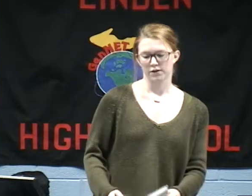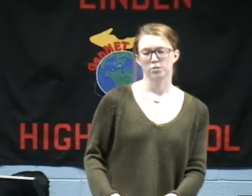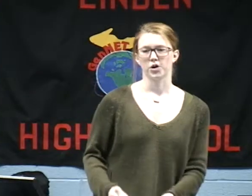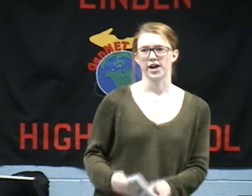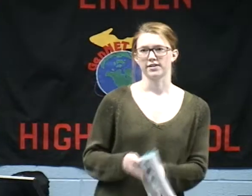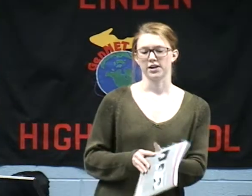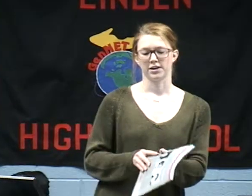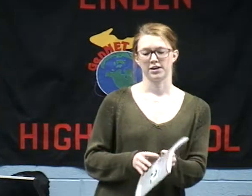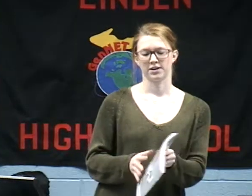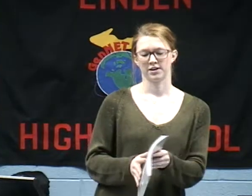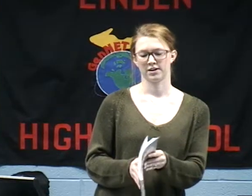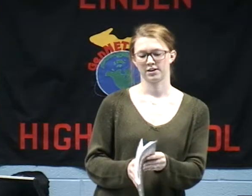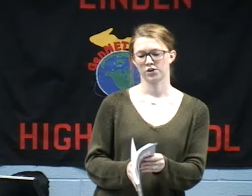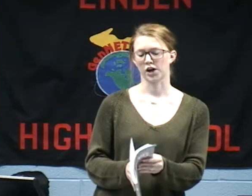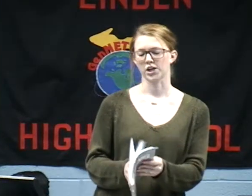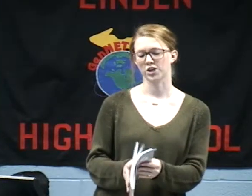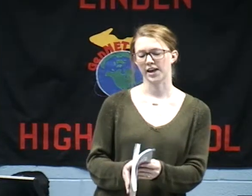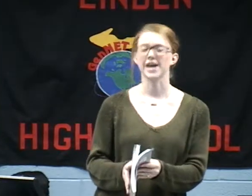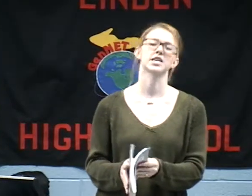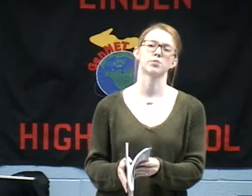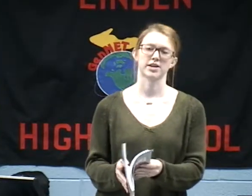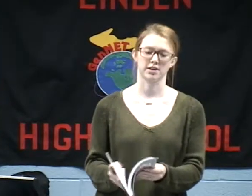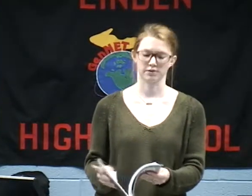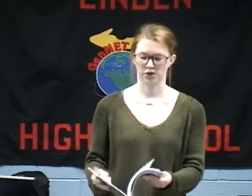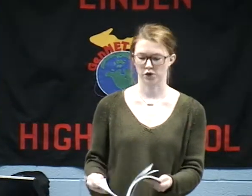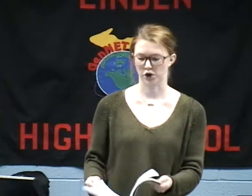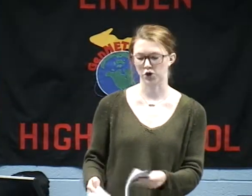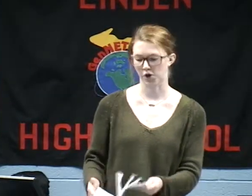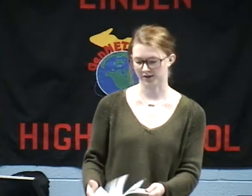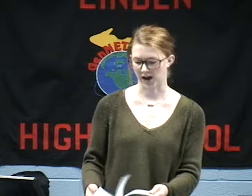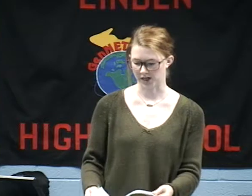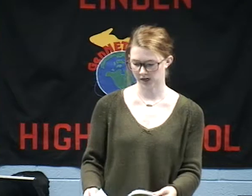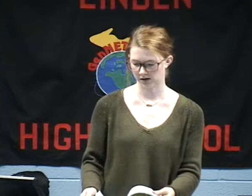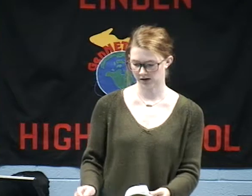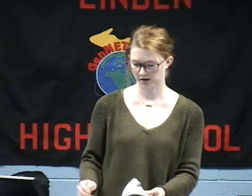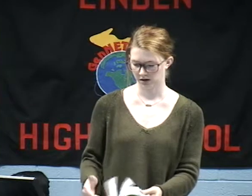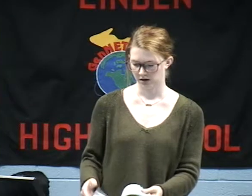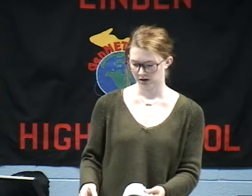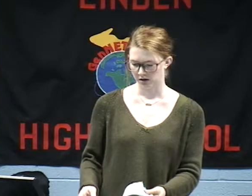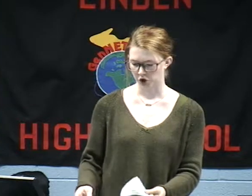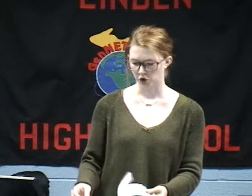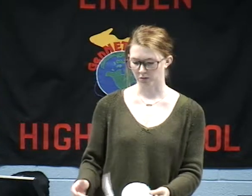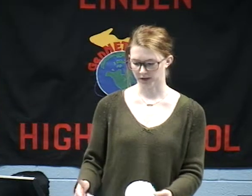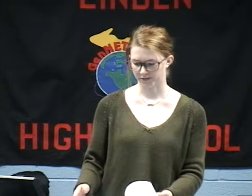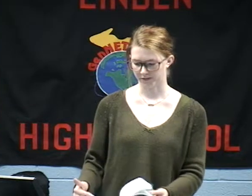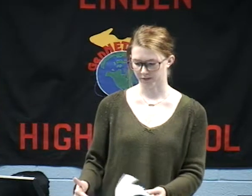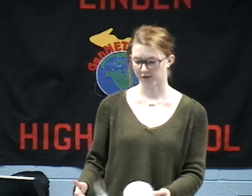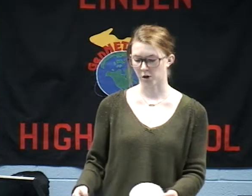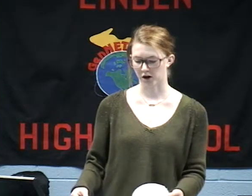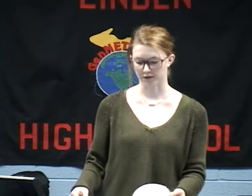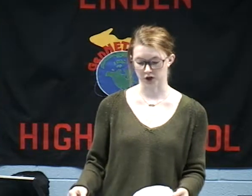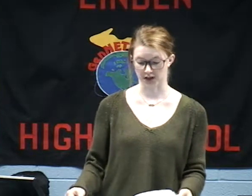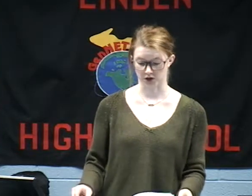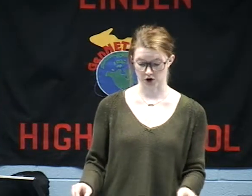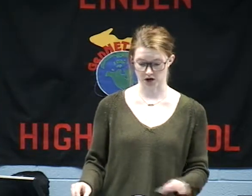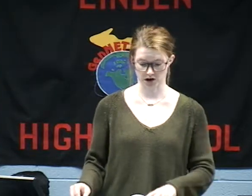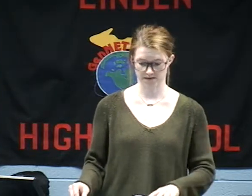Verbal as in, sorry, I should say expressive. So you are signing to me for part of your test grade.